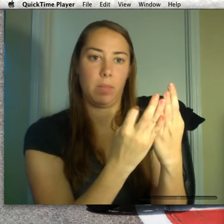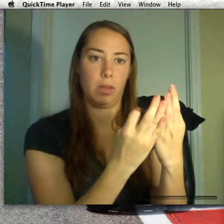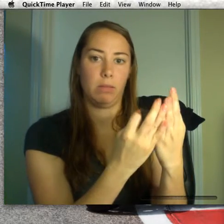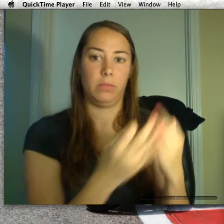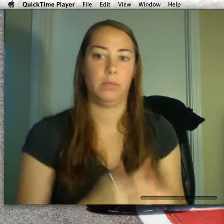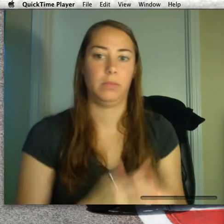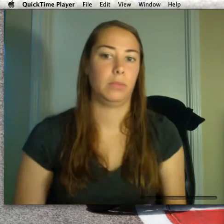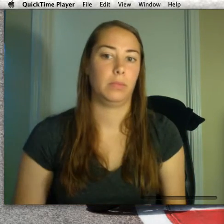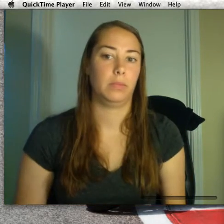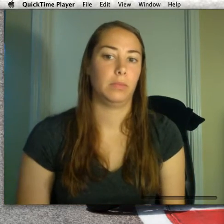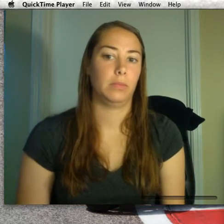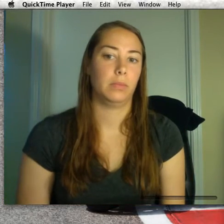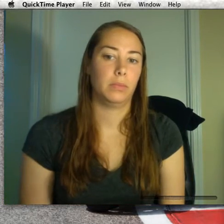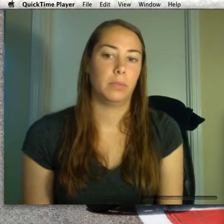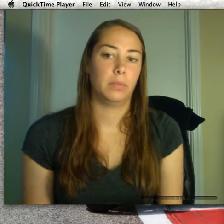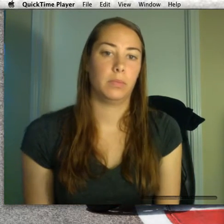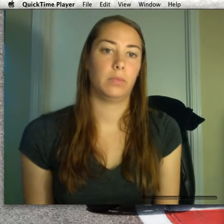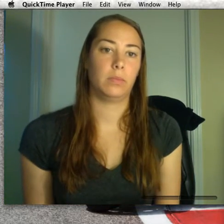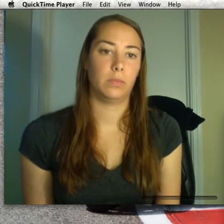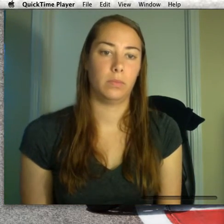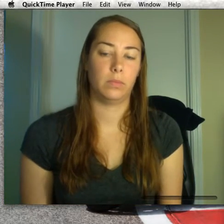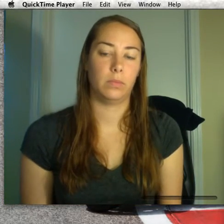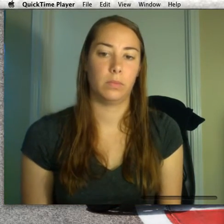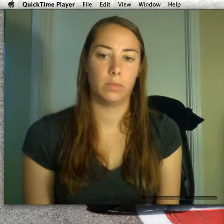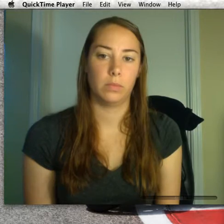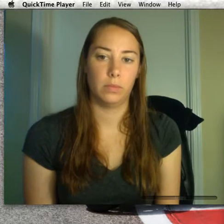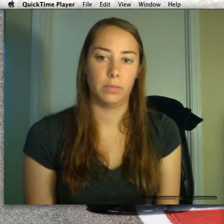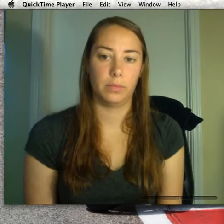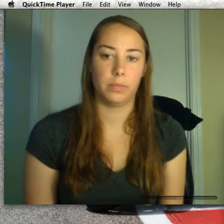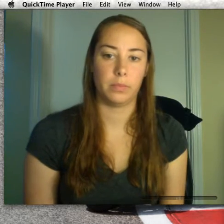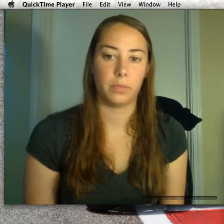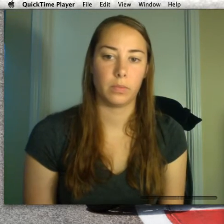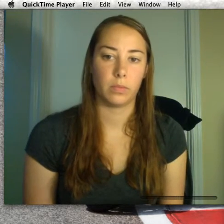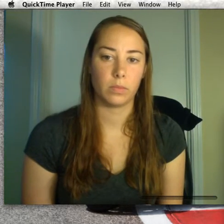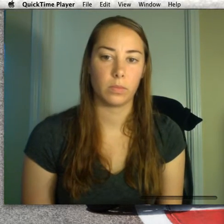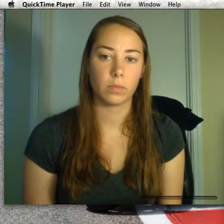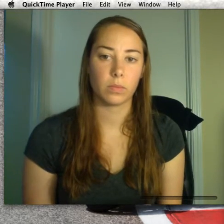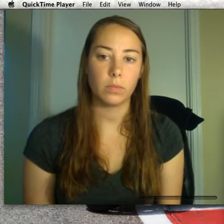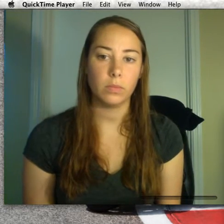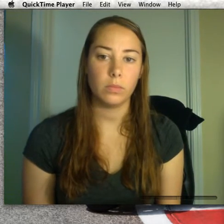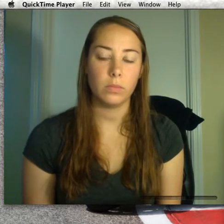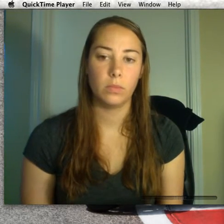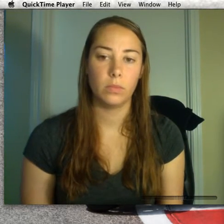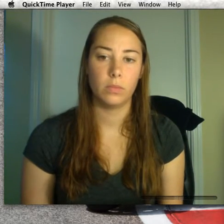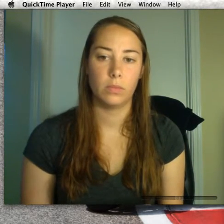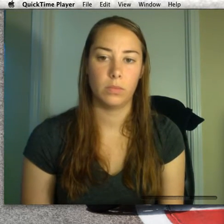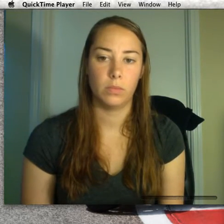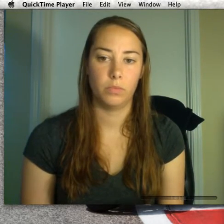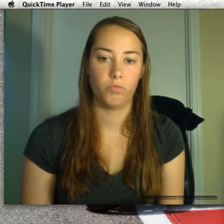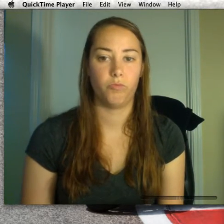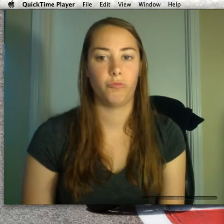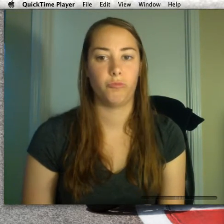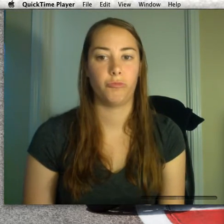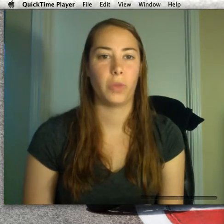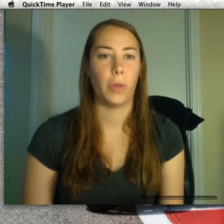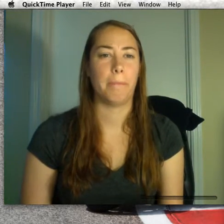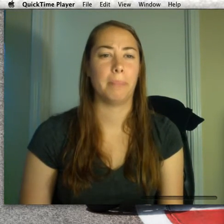be productive. When the Rams play San Francisco, if the team members have hurt each